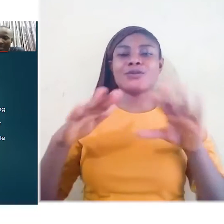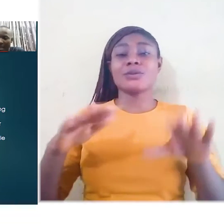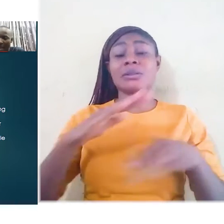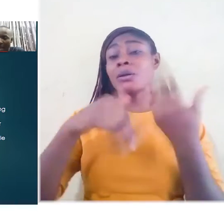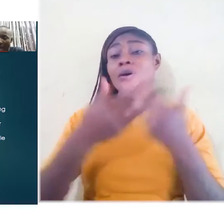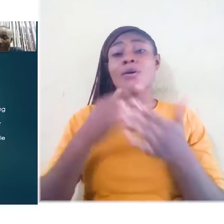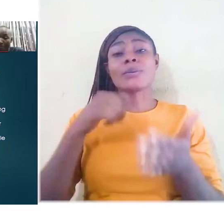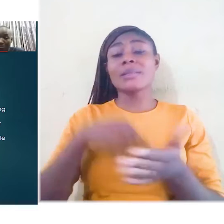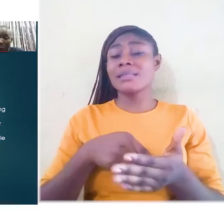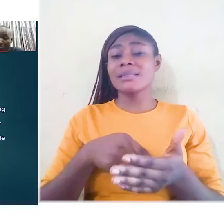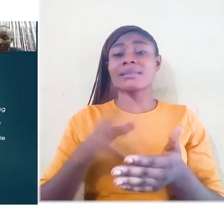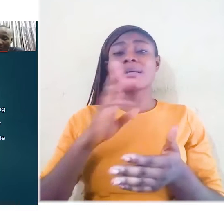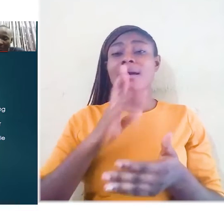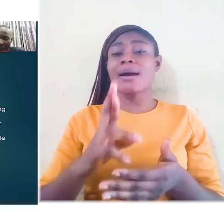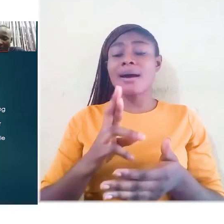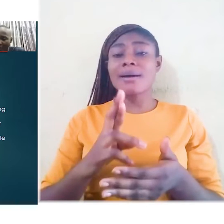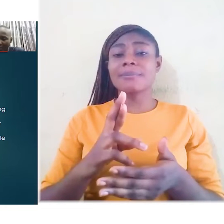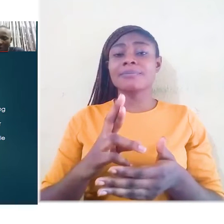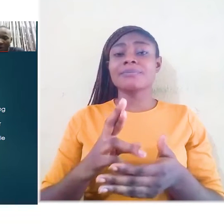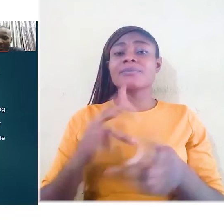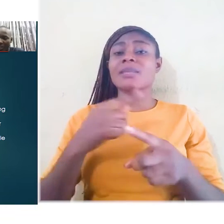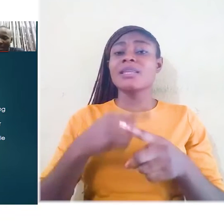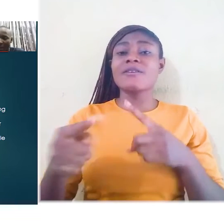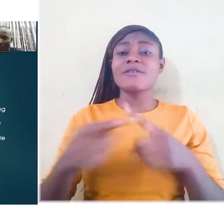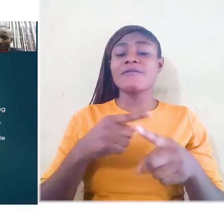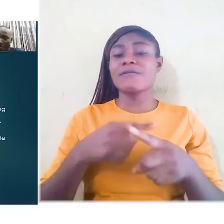these are different,